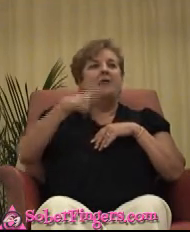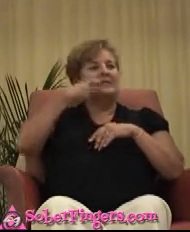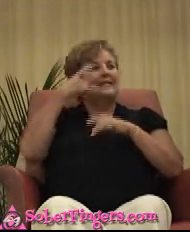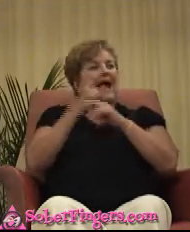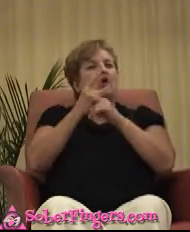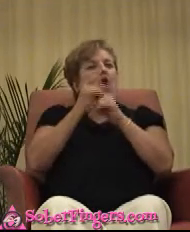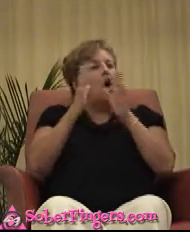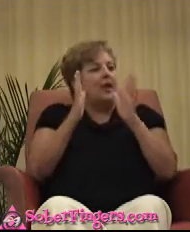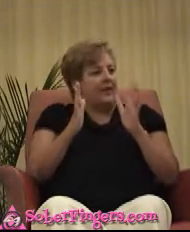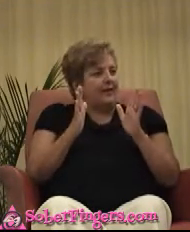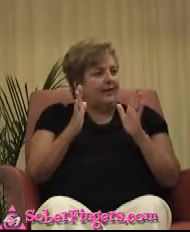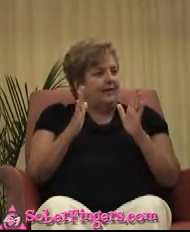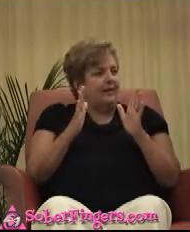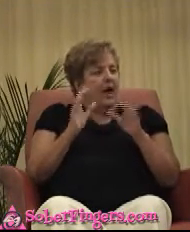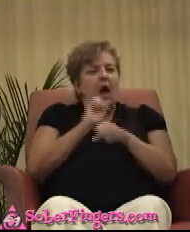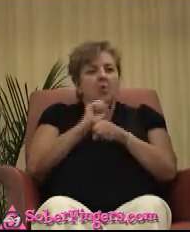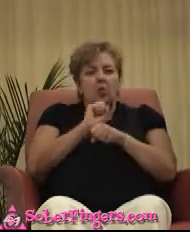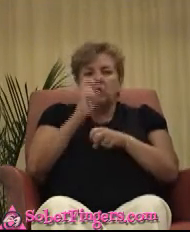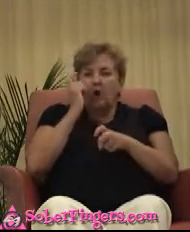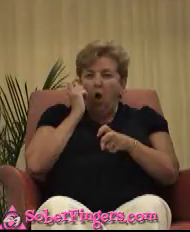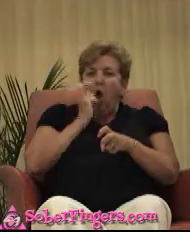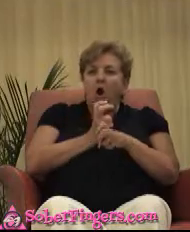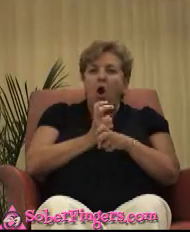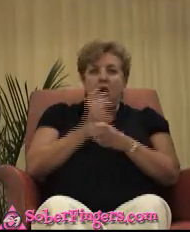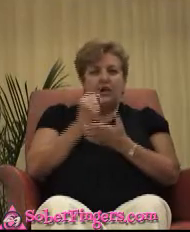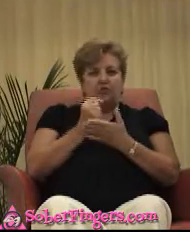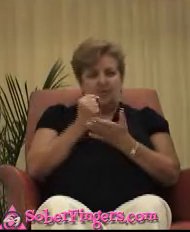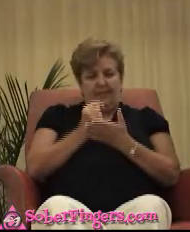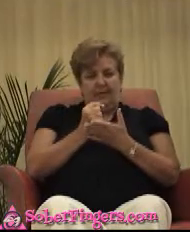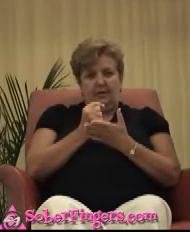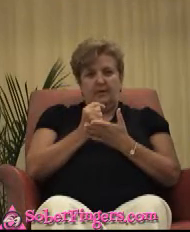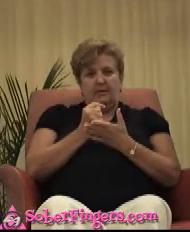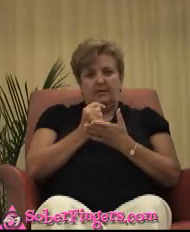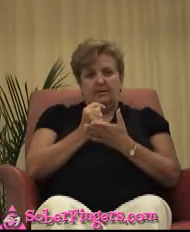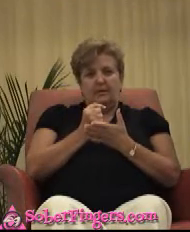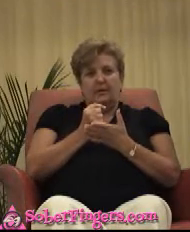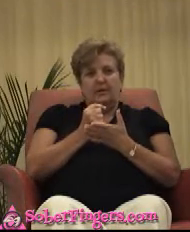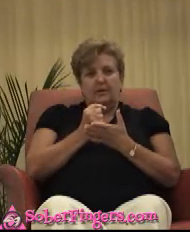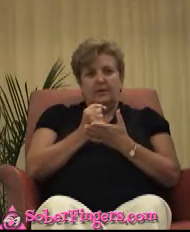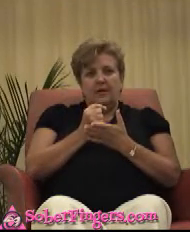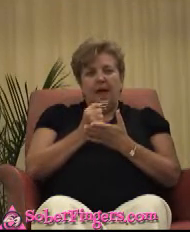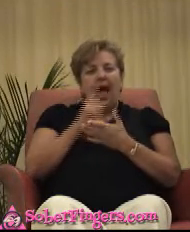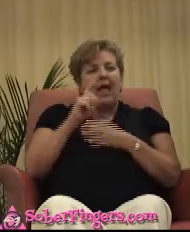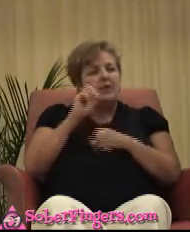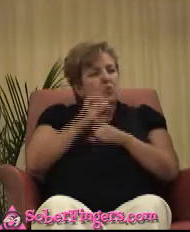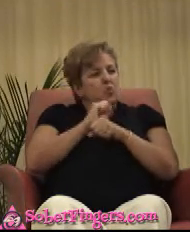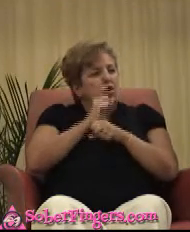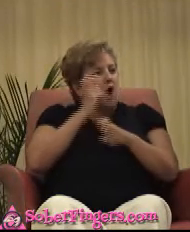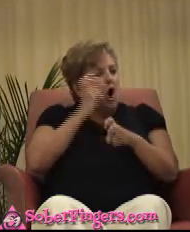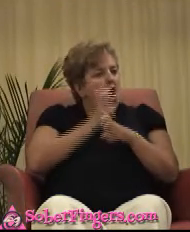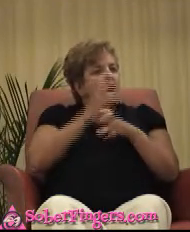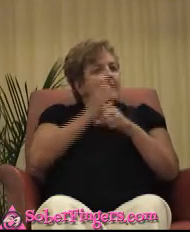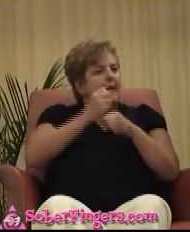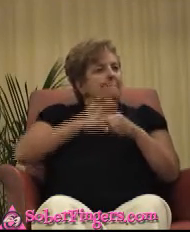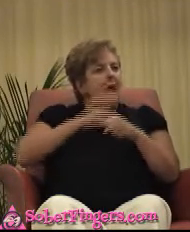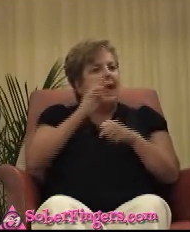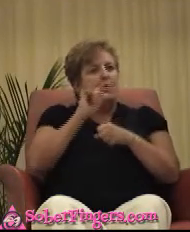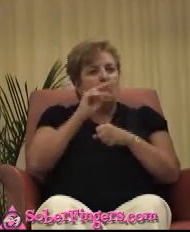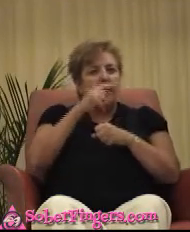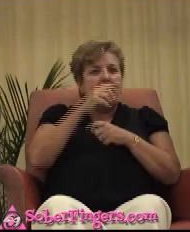as hard in treatment to get sober as I had to get my wings in commission. And I had given up all my